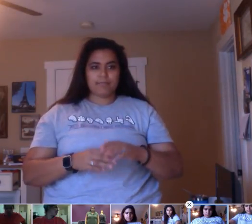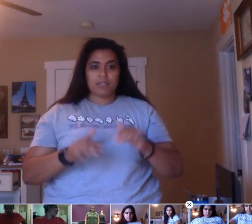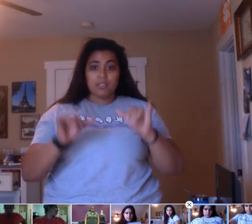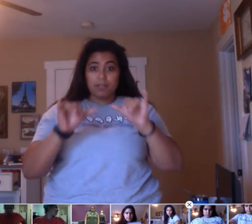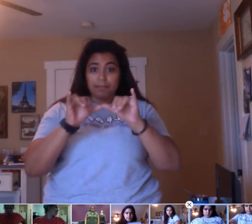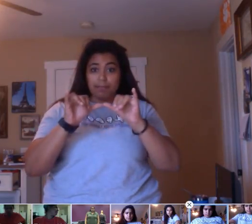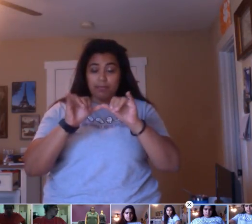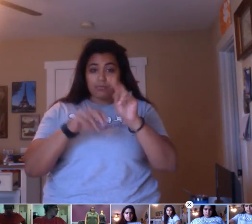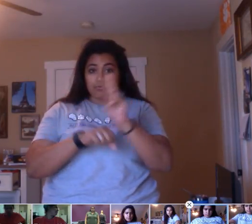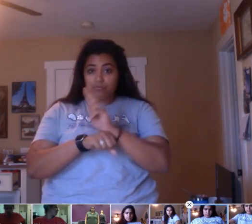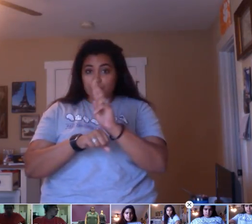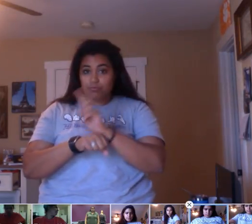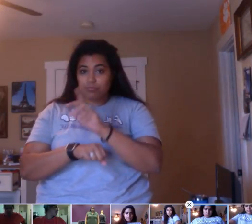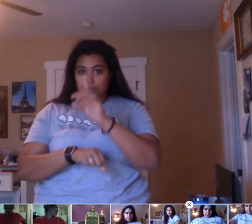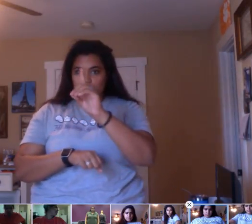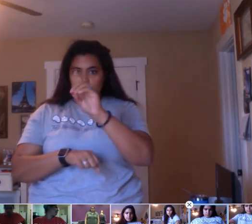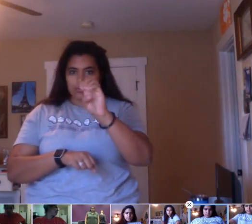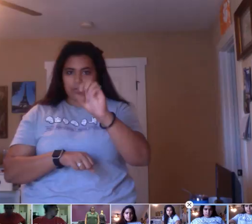angle.